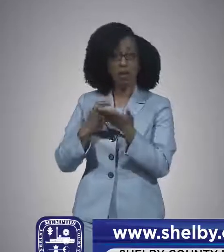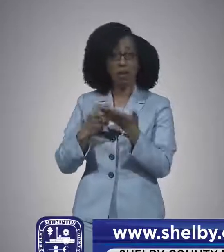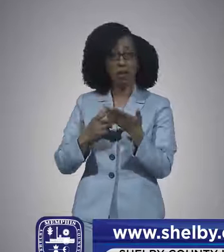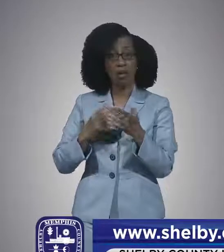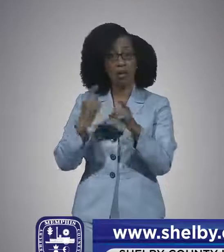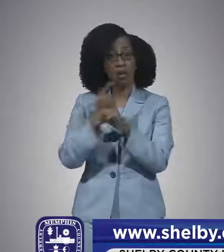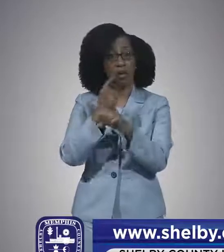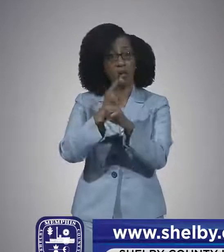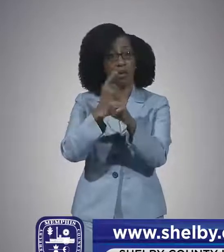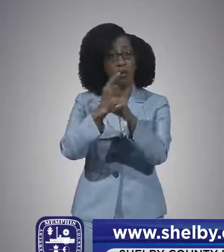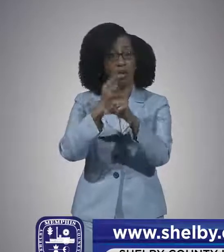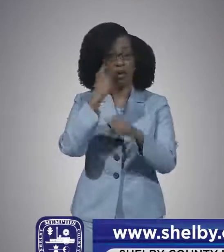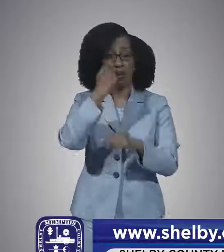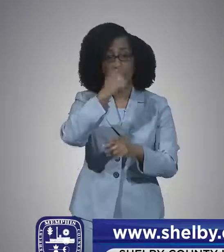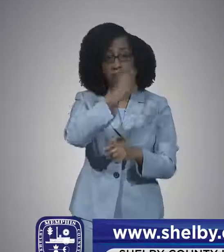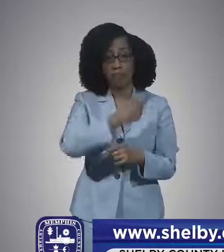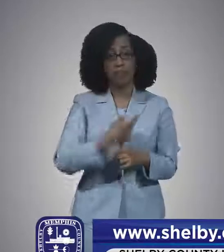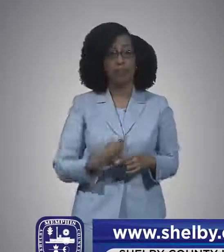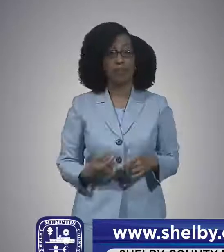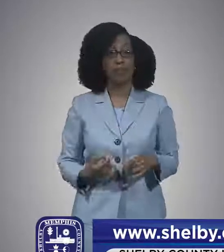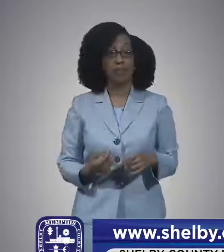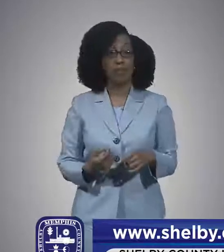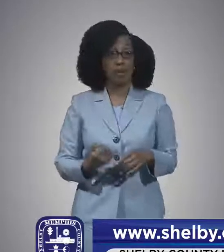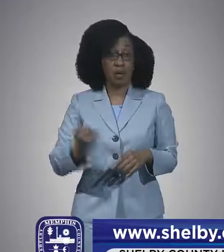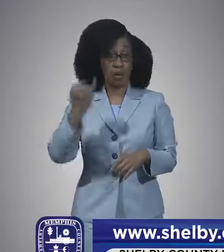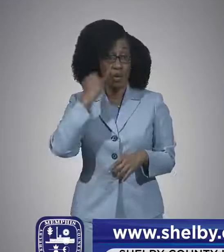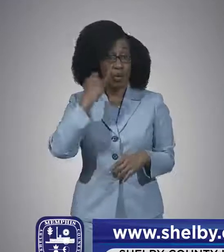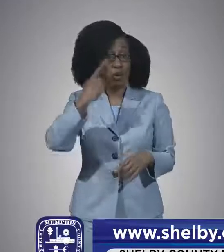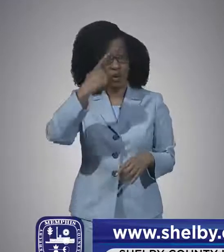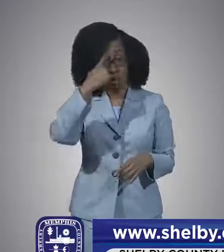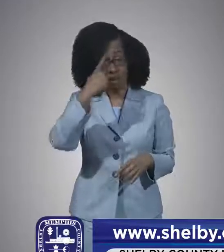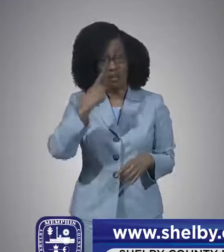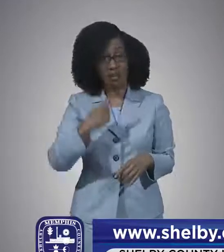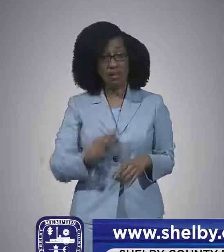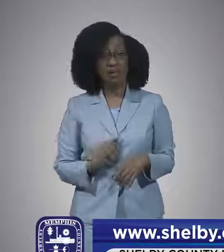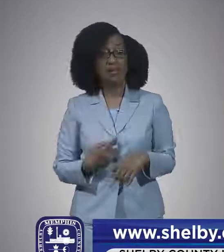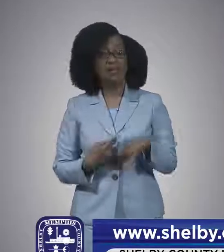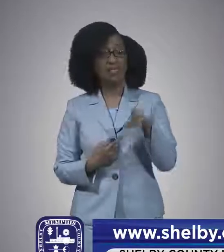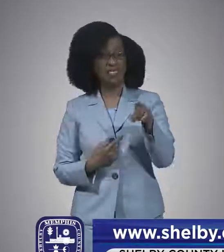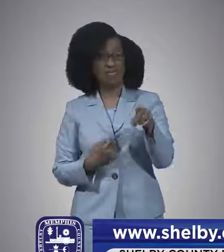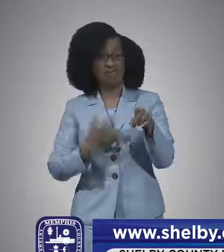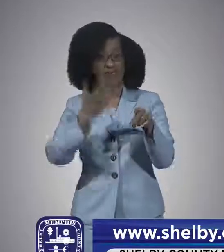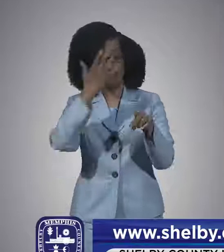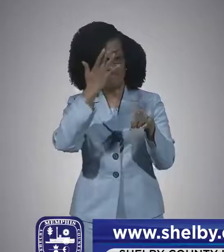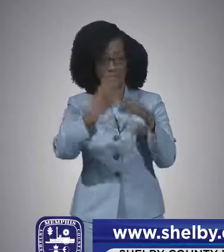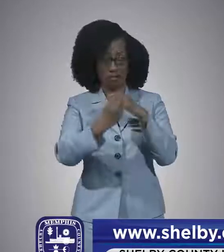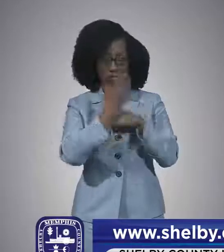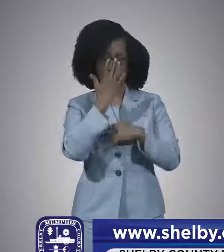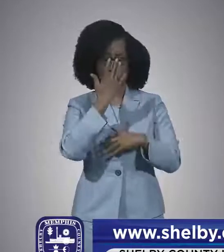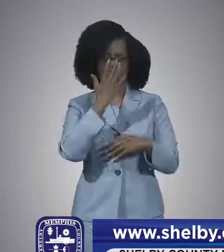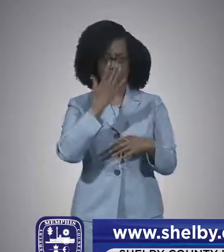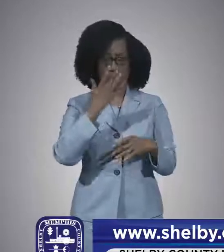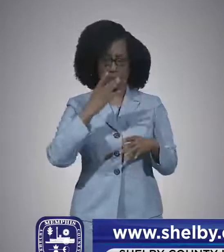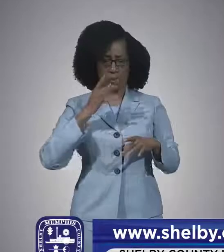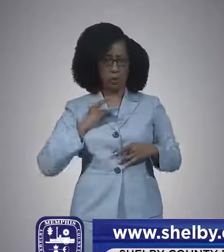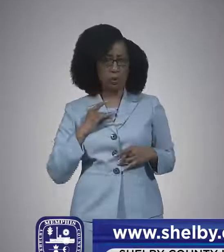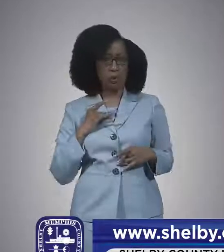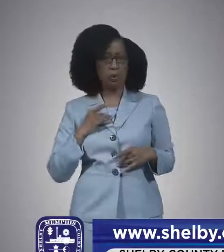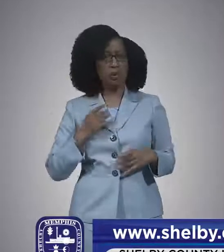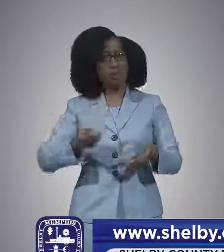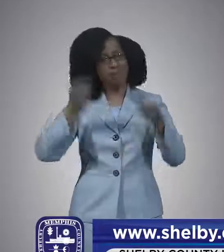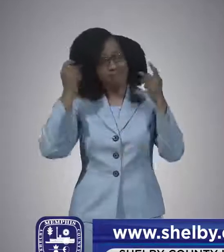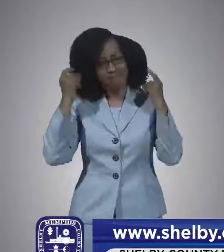intervention component is if you do believe you've been exposed or you do think you're symptomatic, immediately